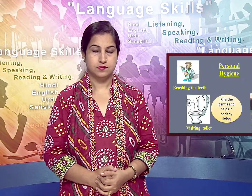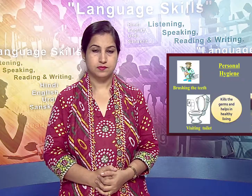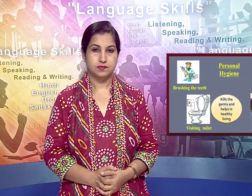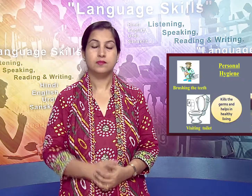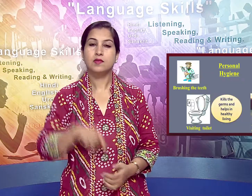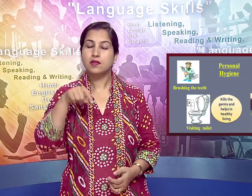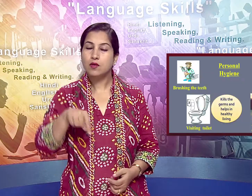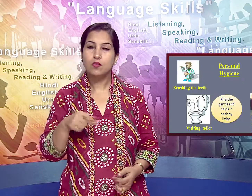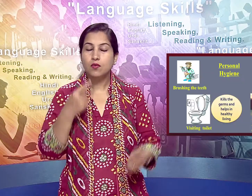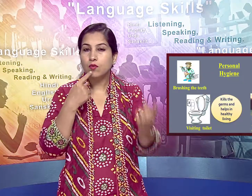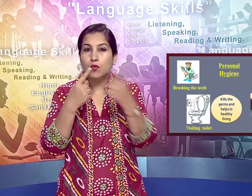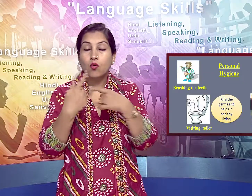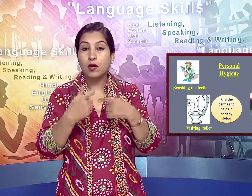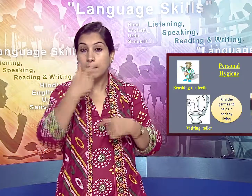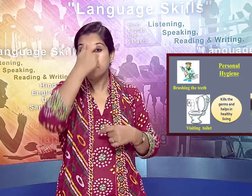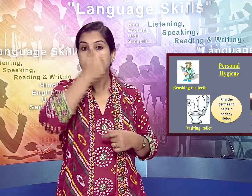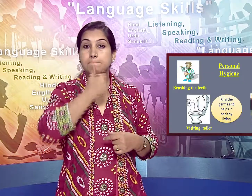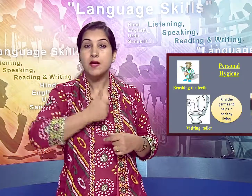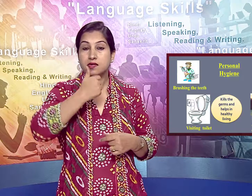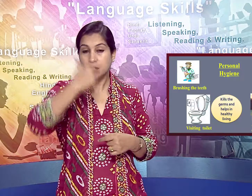Now let's talk about personal hygiene.